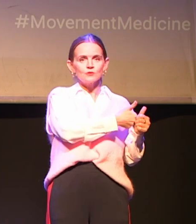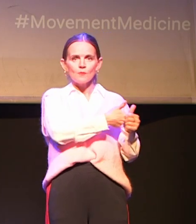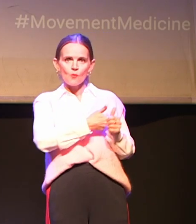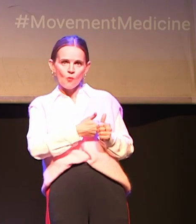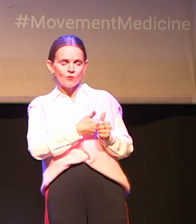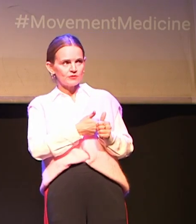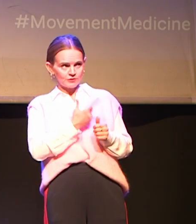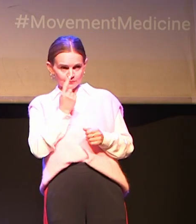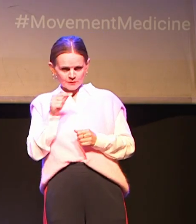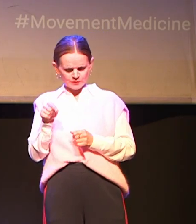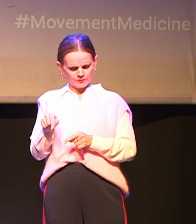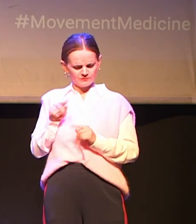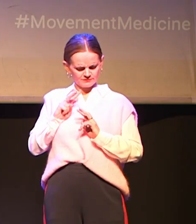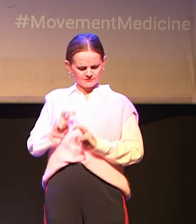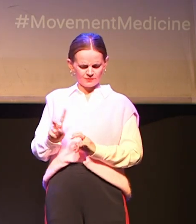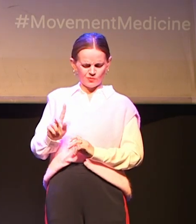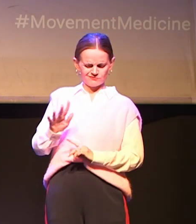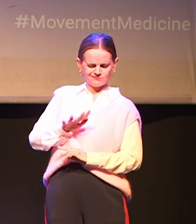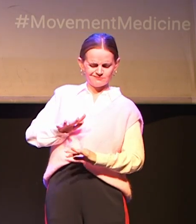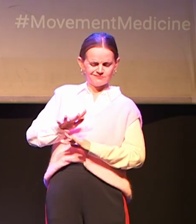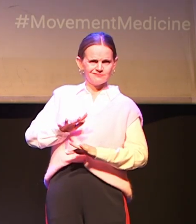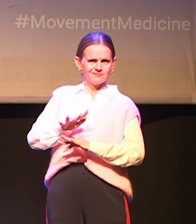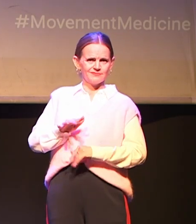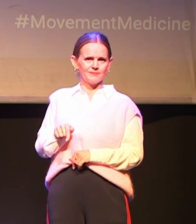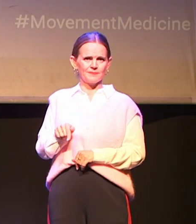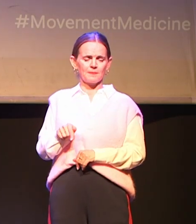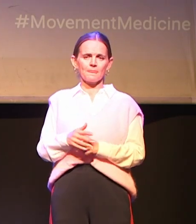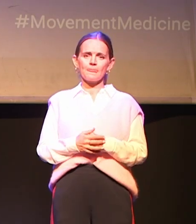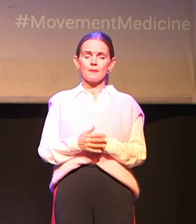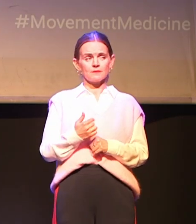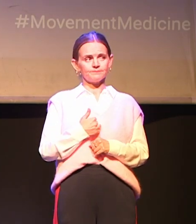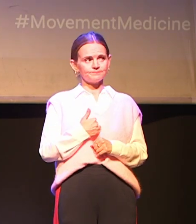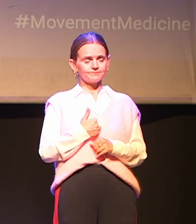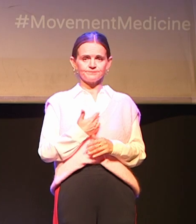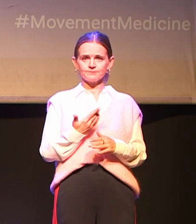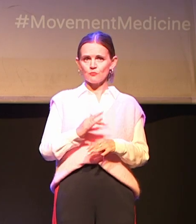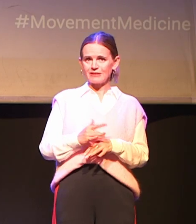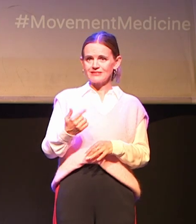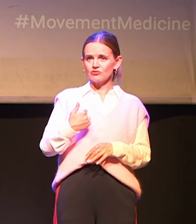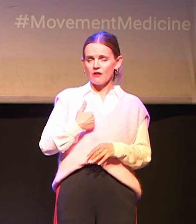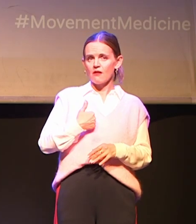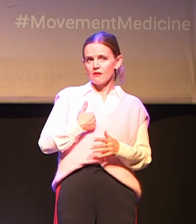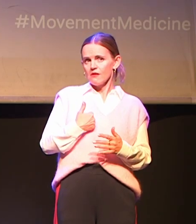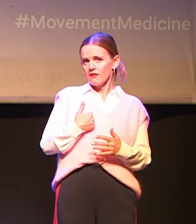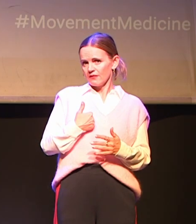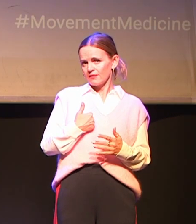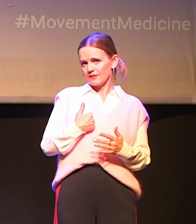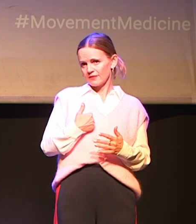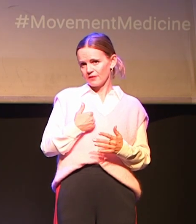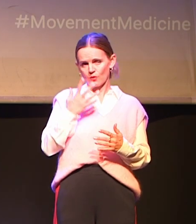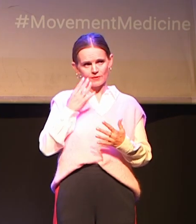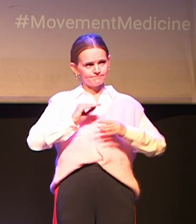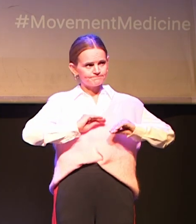that. And I say, as a practitioner, most of the time, I think I say this in the book too, but most of the time,